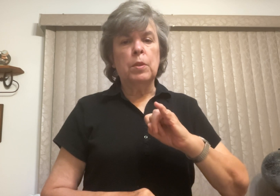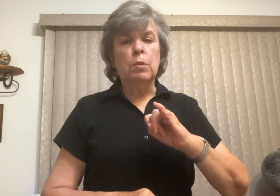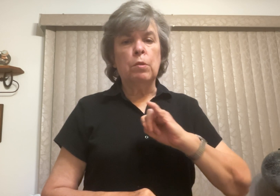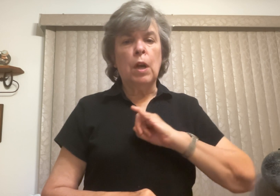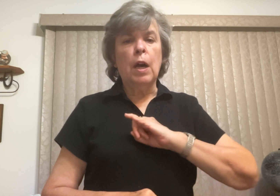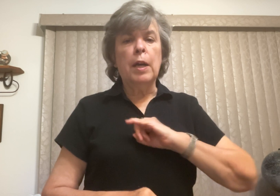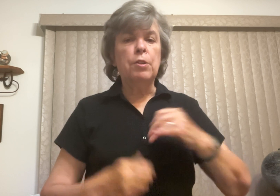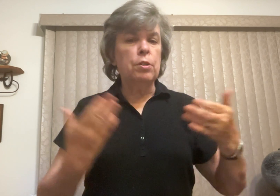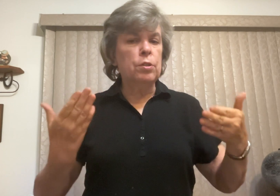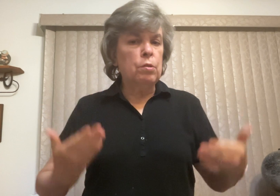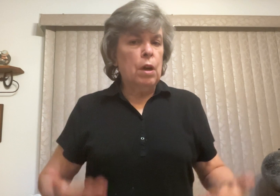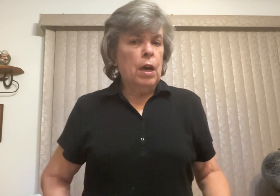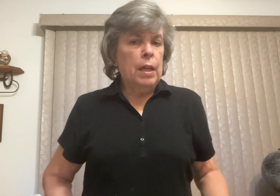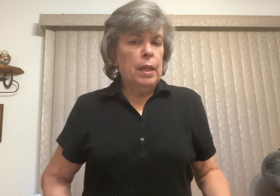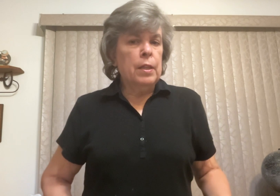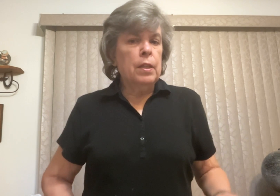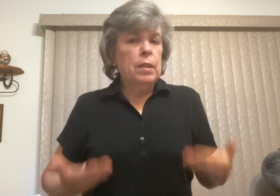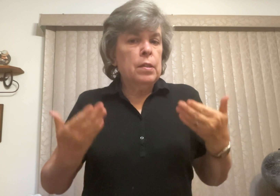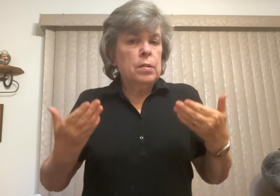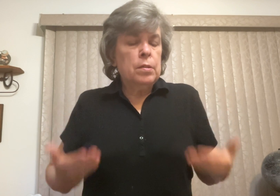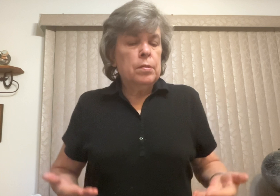So you could do I like this,